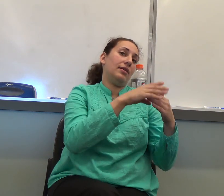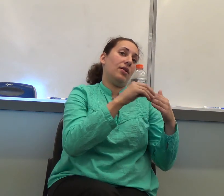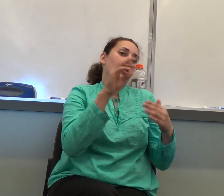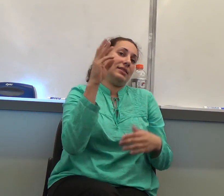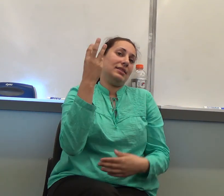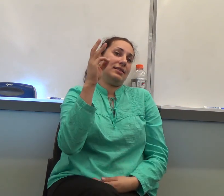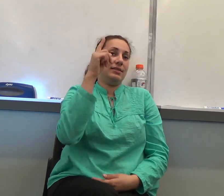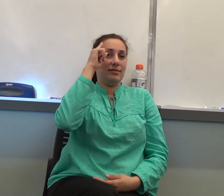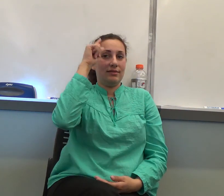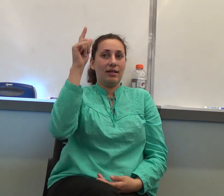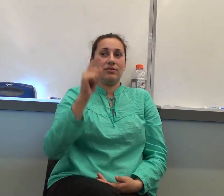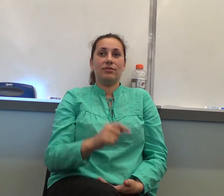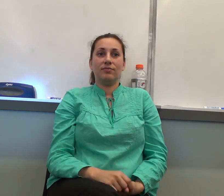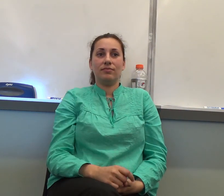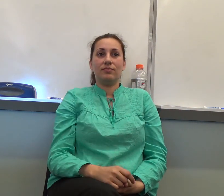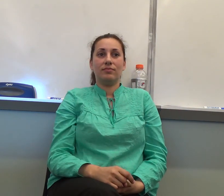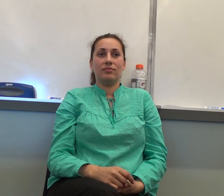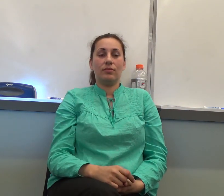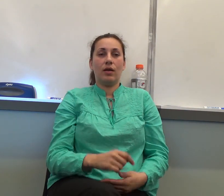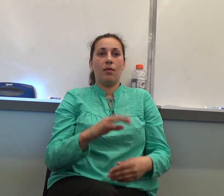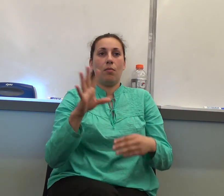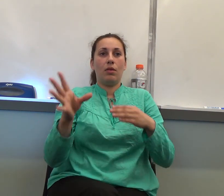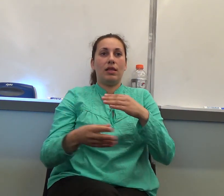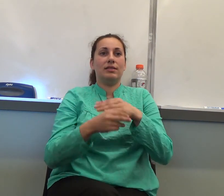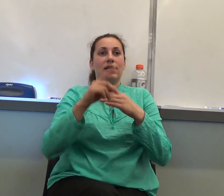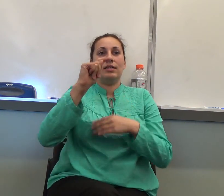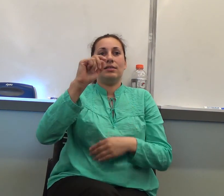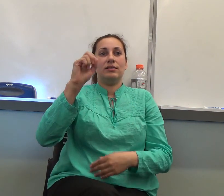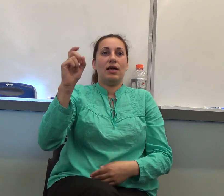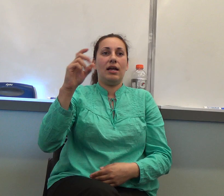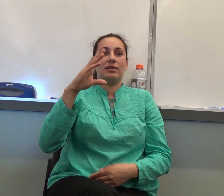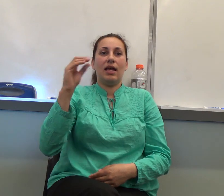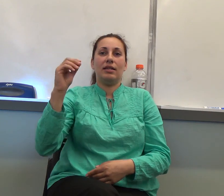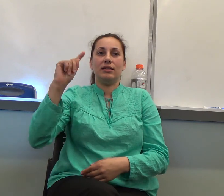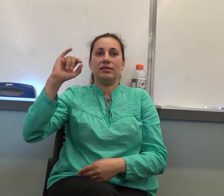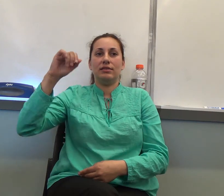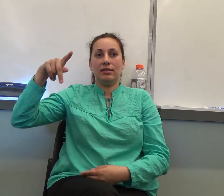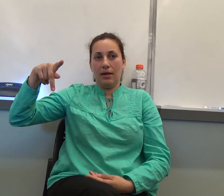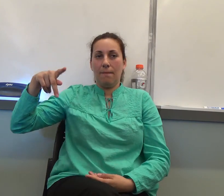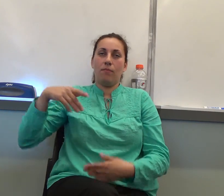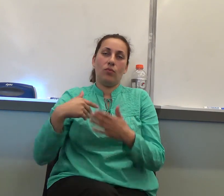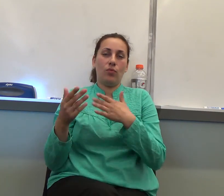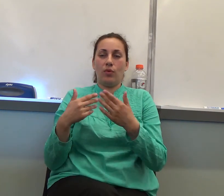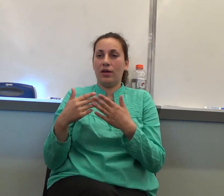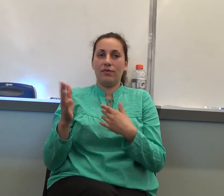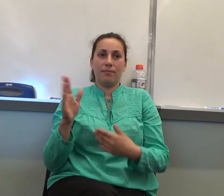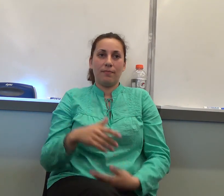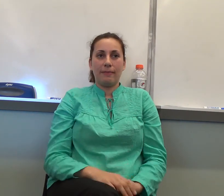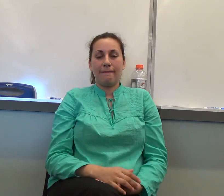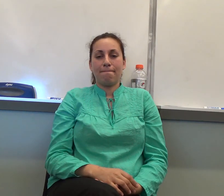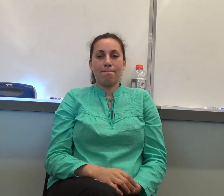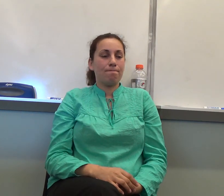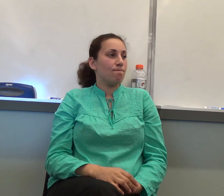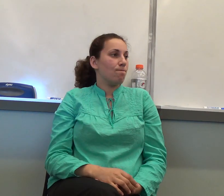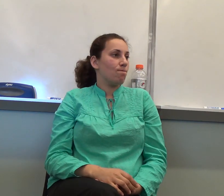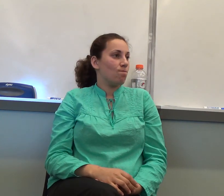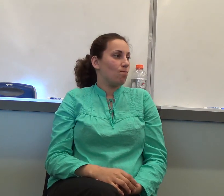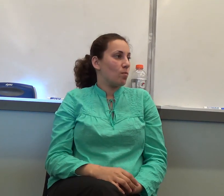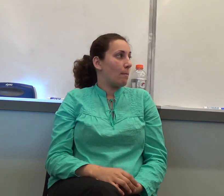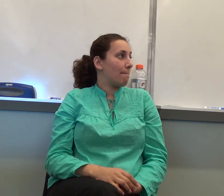$9.16 plus tax and tip, and you know what. And then you have the indigestion